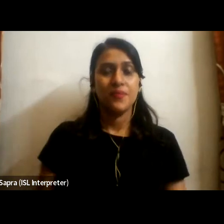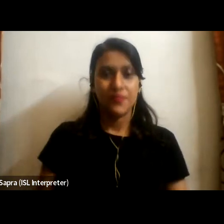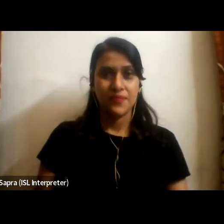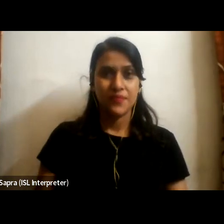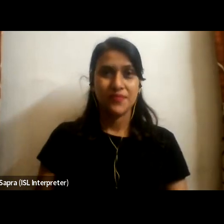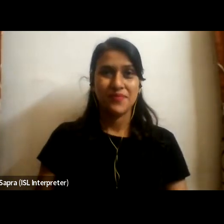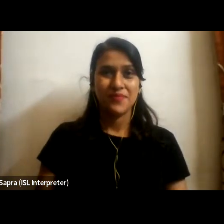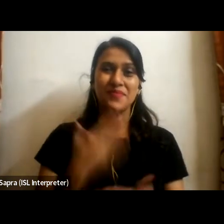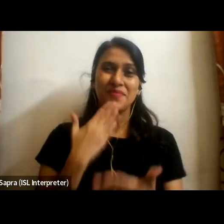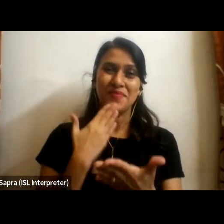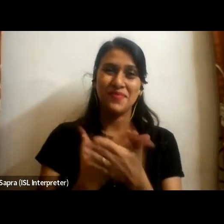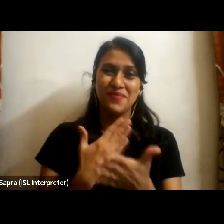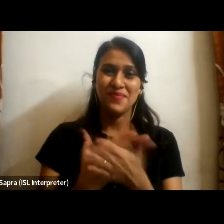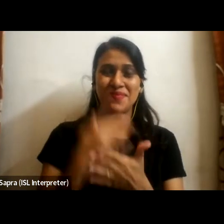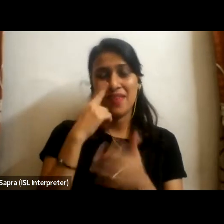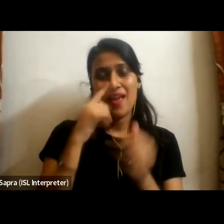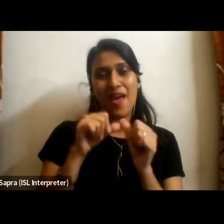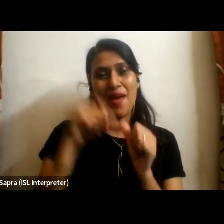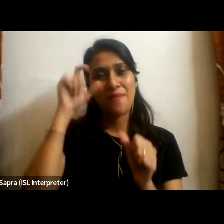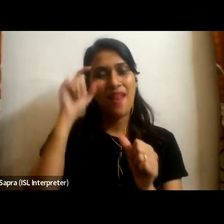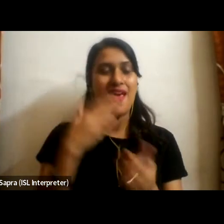Thank you. Thank you for having me, Deepika.